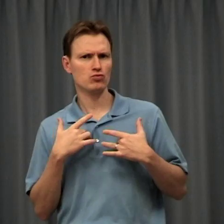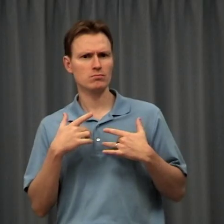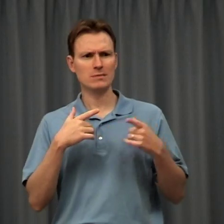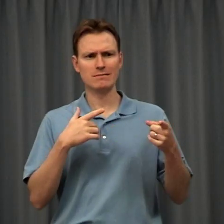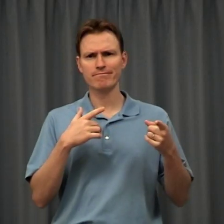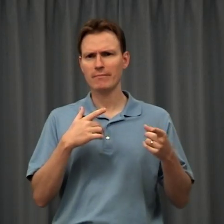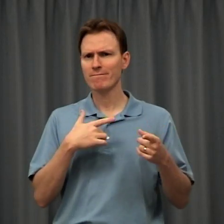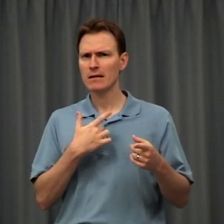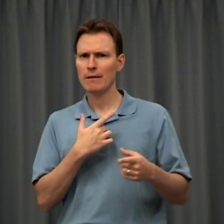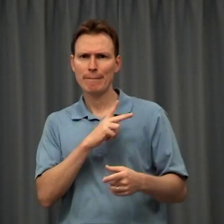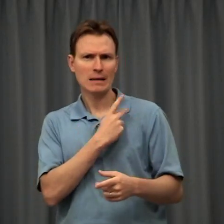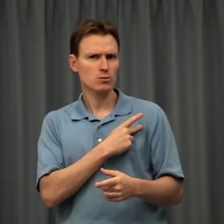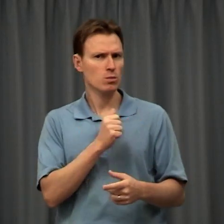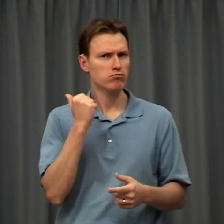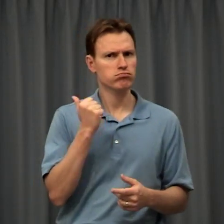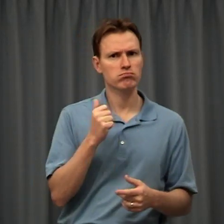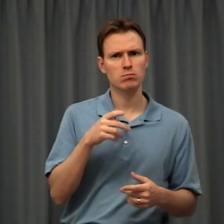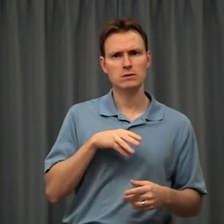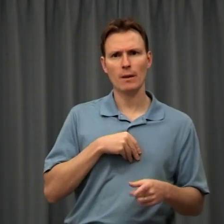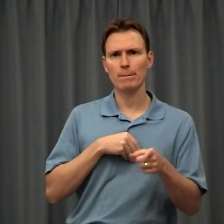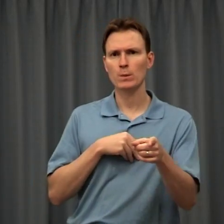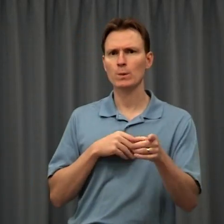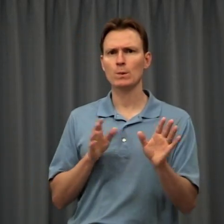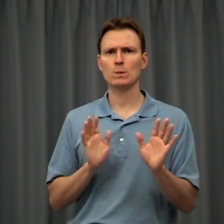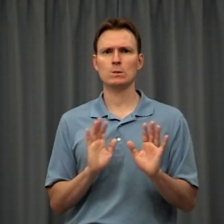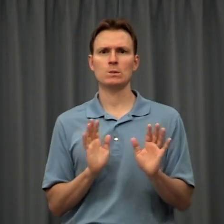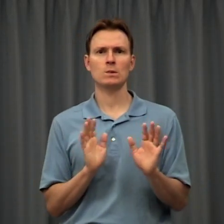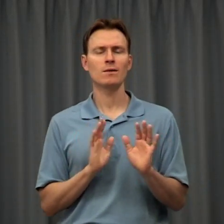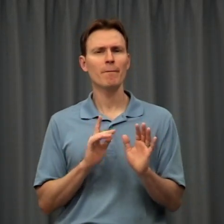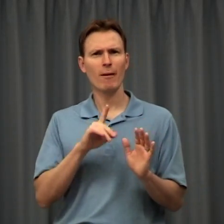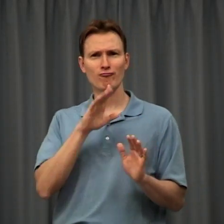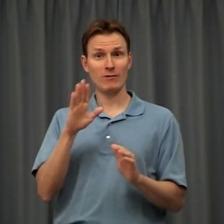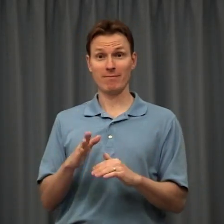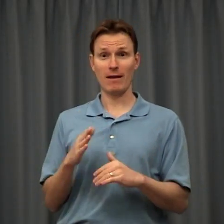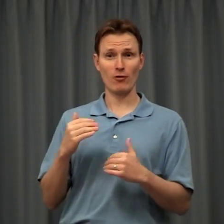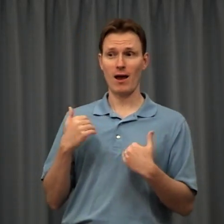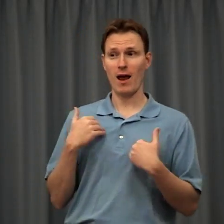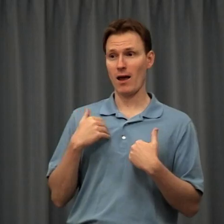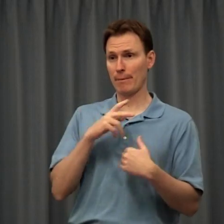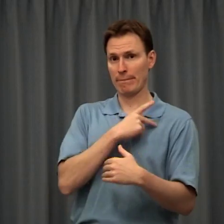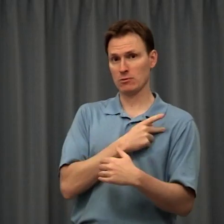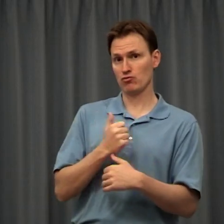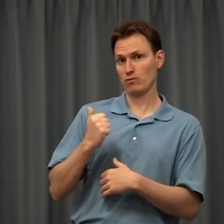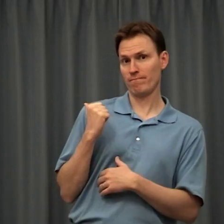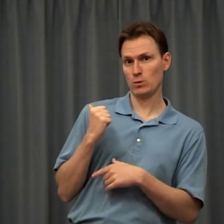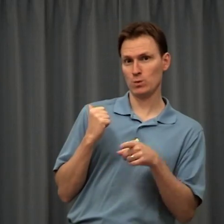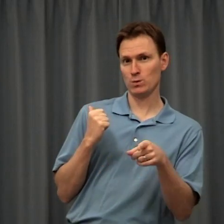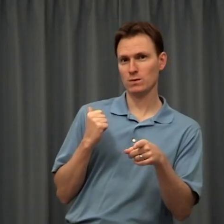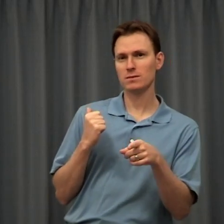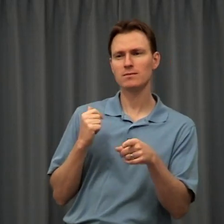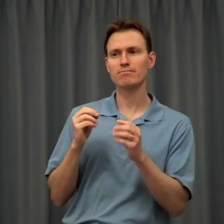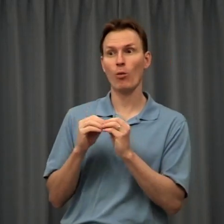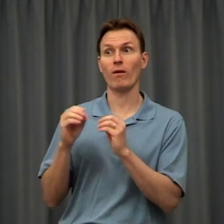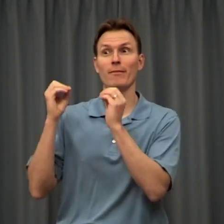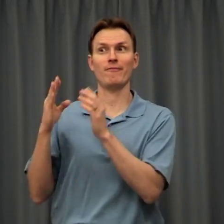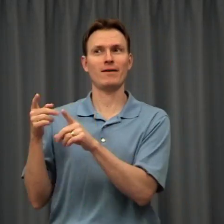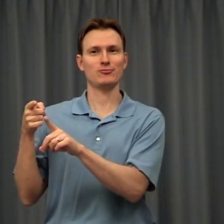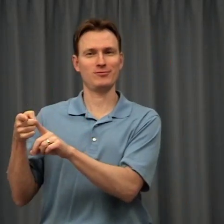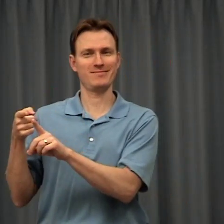Interestingly, many professors were concerned that patients would not accept you, but I never had patients refuse to work with me. It